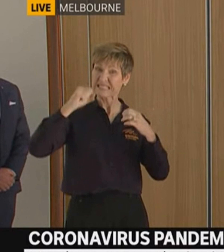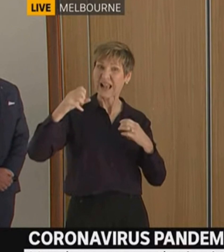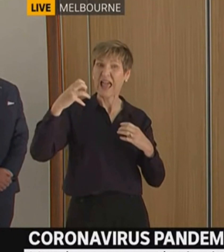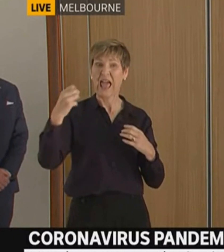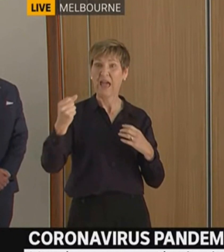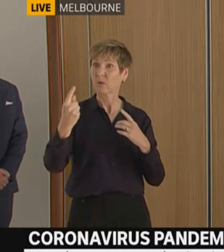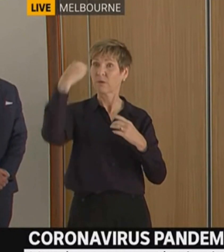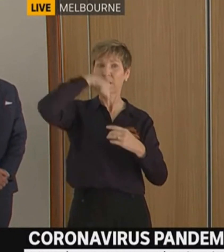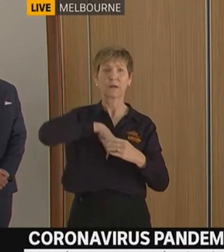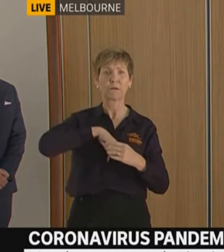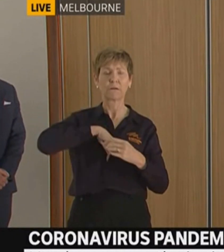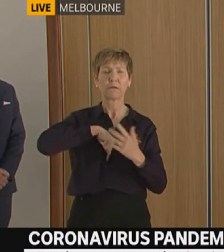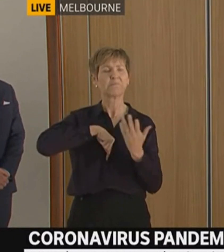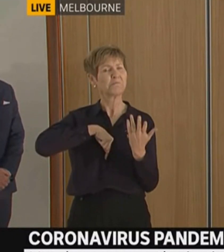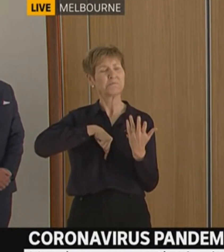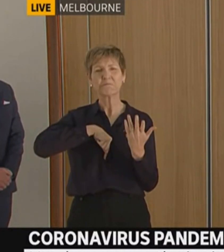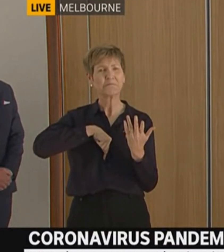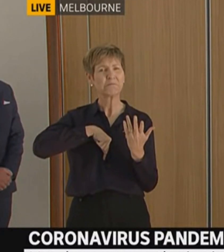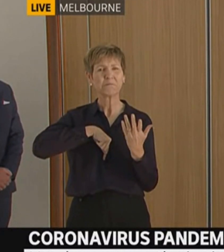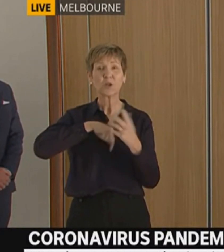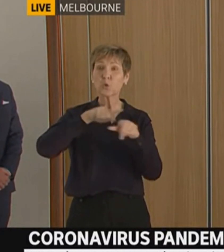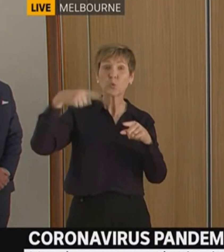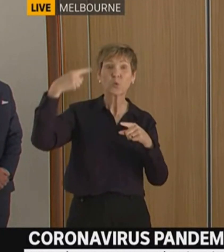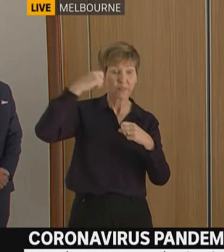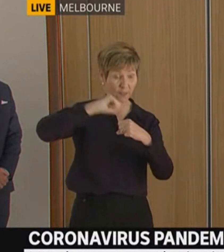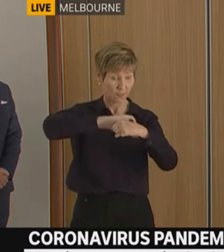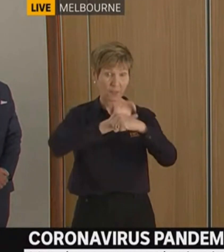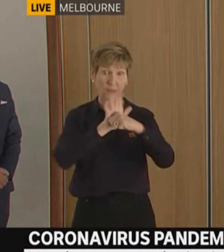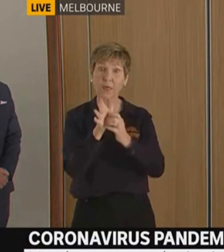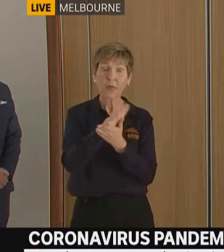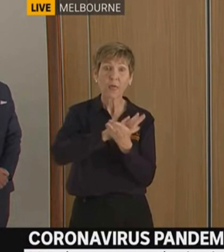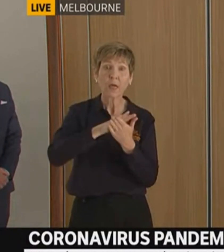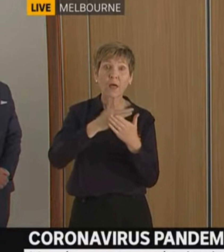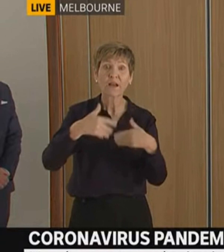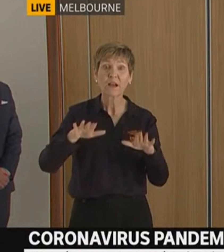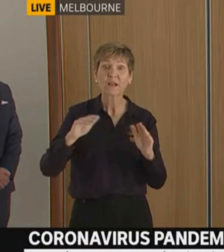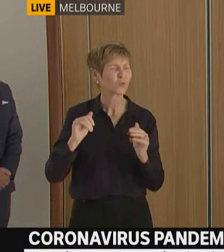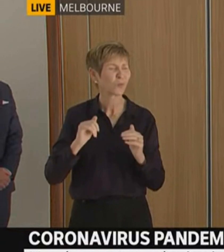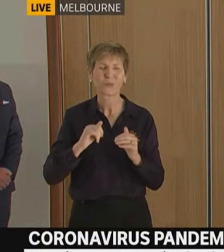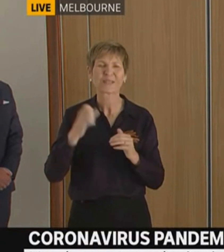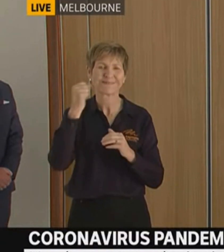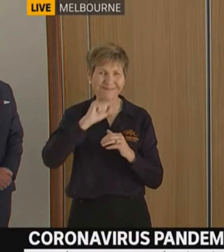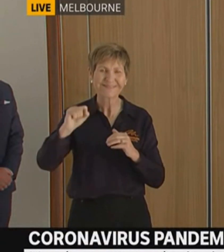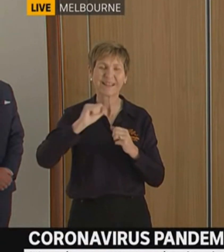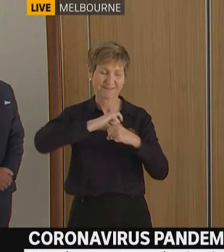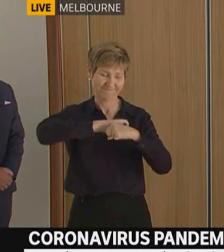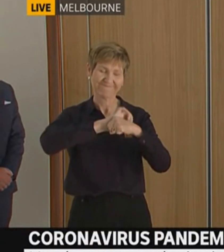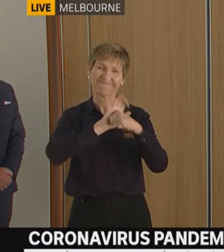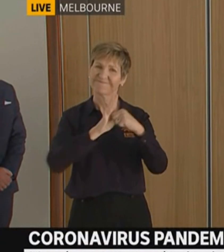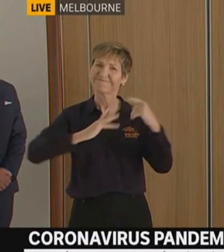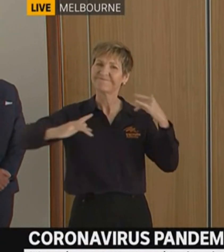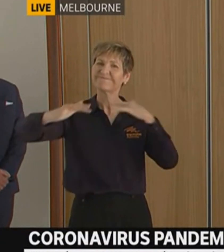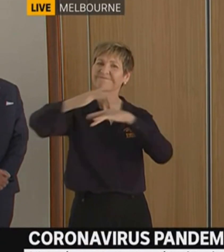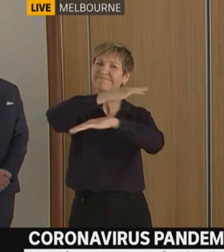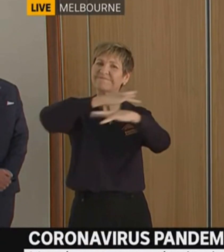continue to say we are not out of the problems with this virus yet. It is with us, and please do as the Minister and I